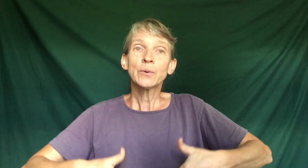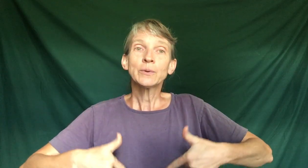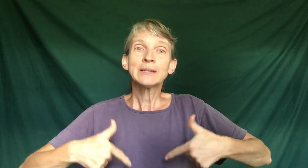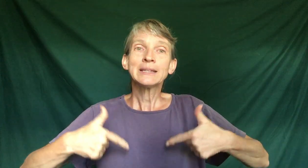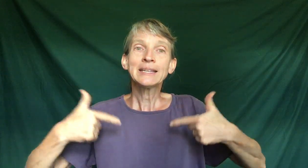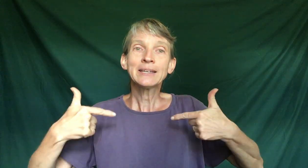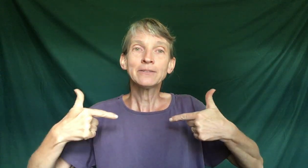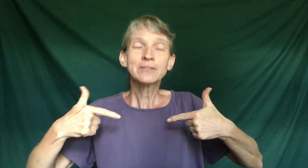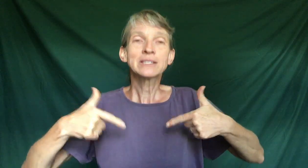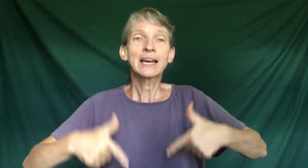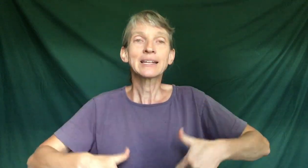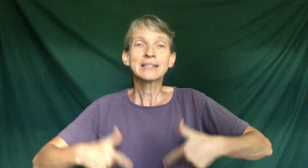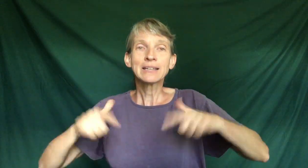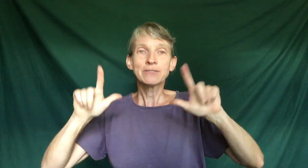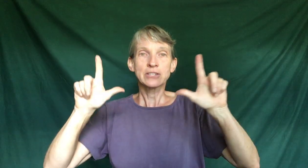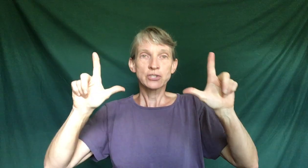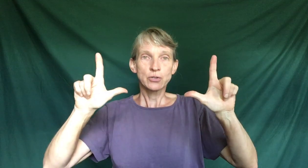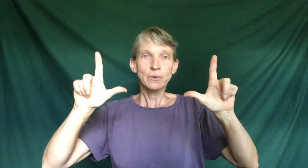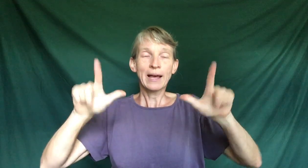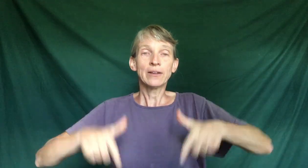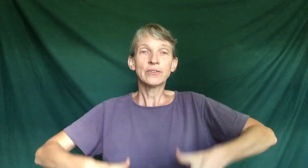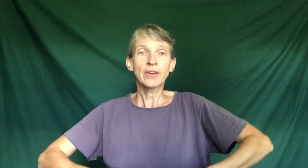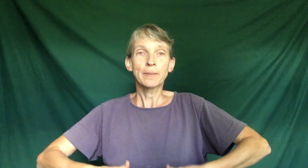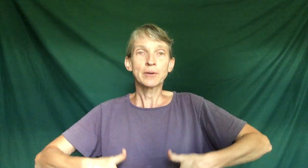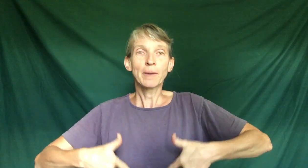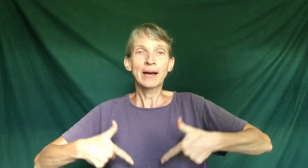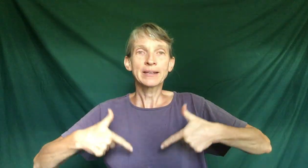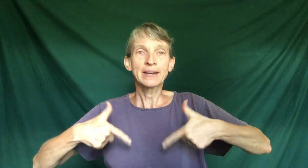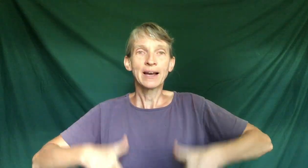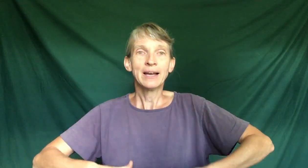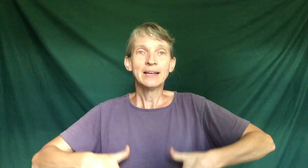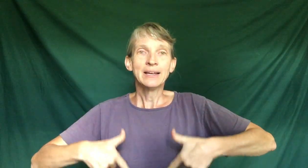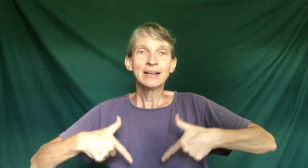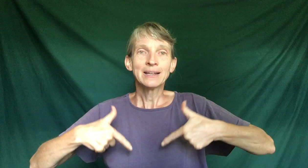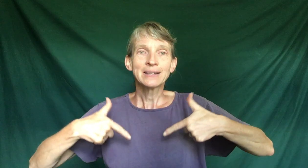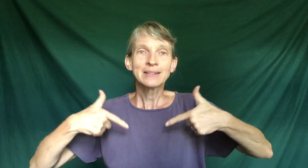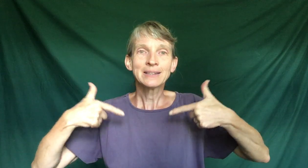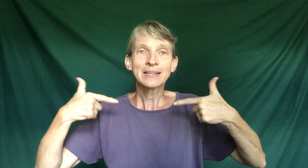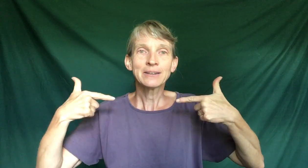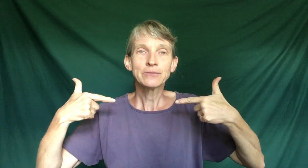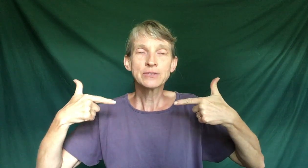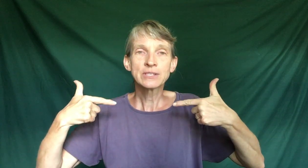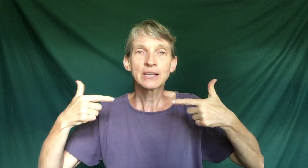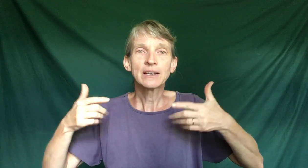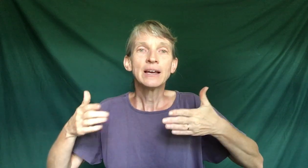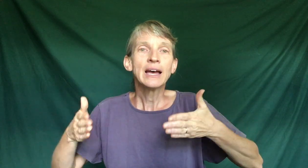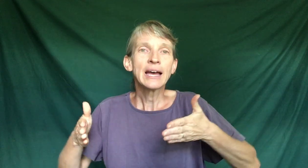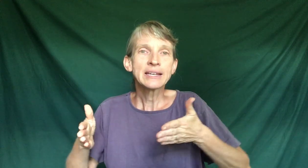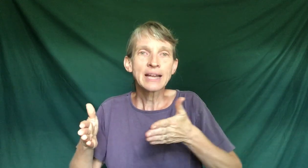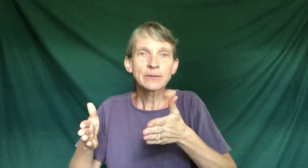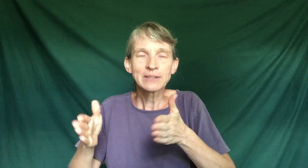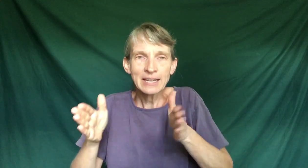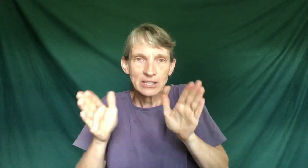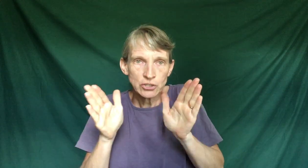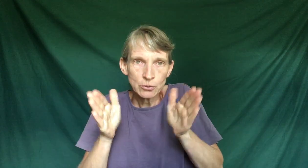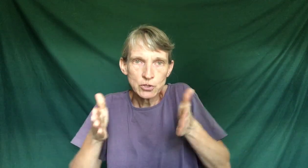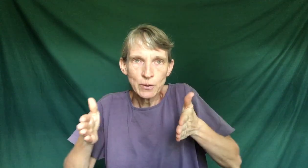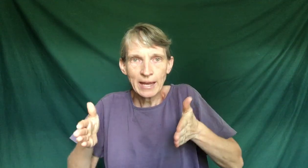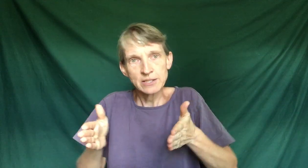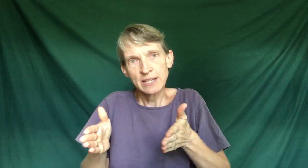who lives, and live is 2 L's up your body. Lives And down the lane, I show two hands like